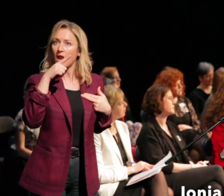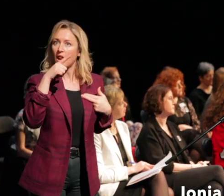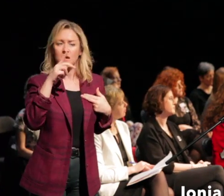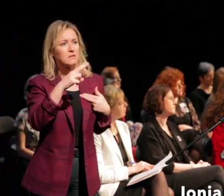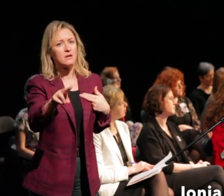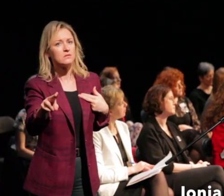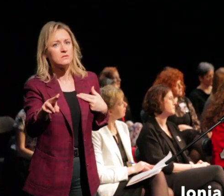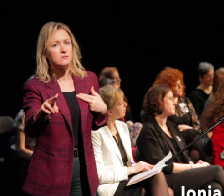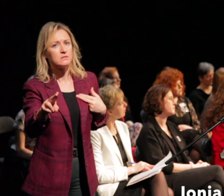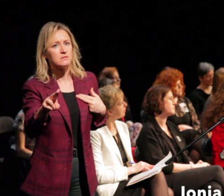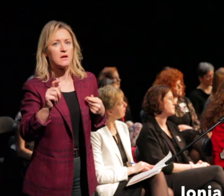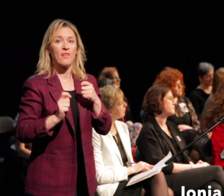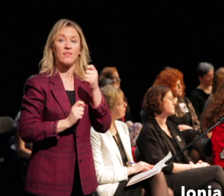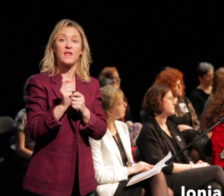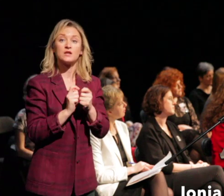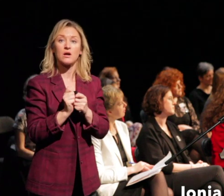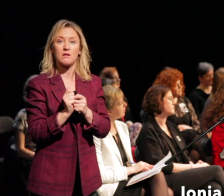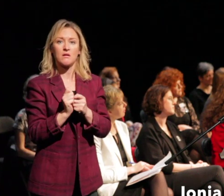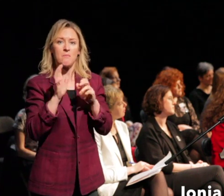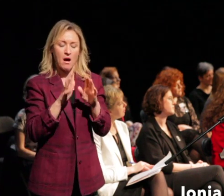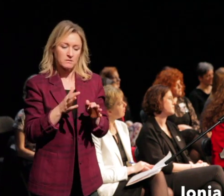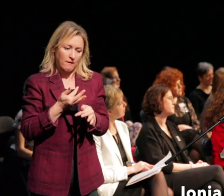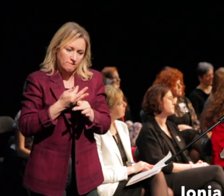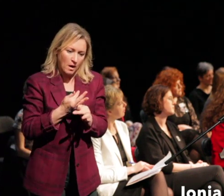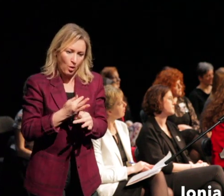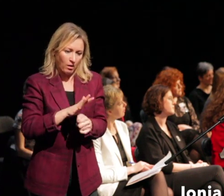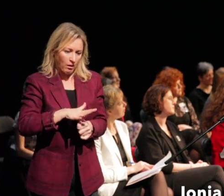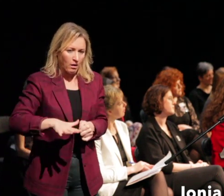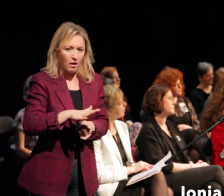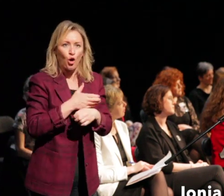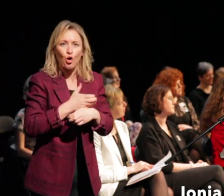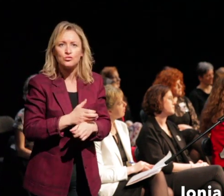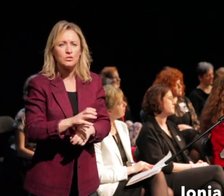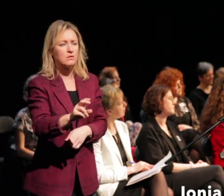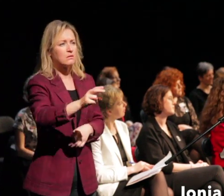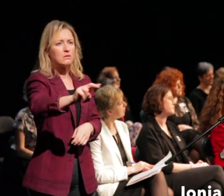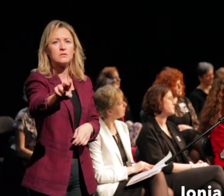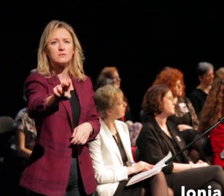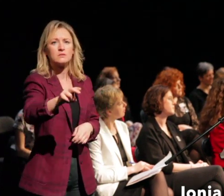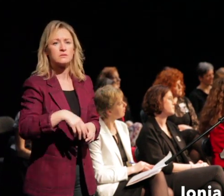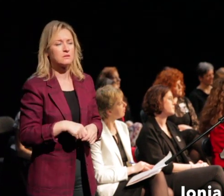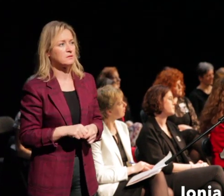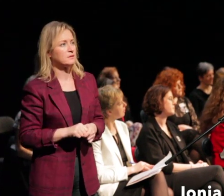created. Tháirclann na manistreach, heisibhe mar orsa díocúchta dúine, agus tá alaintóirí eile cosúil